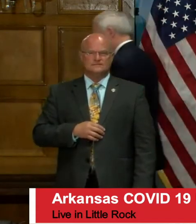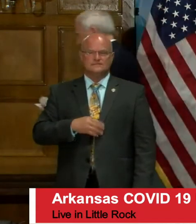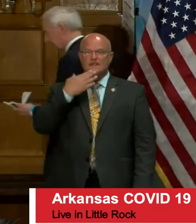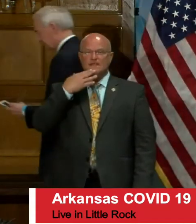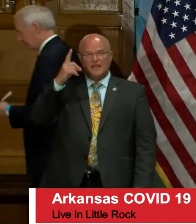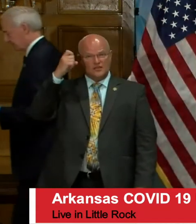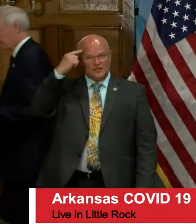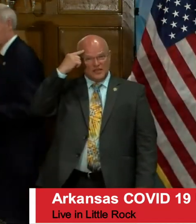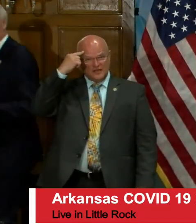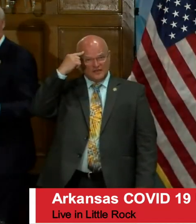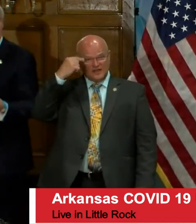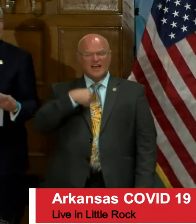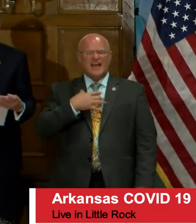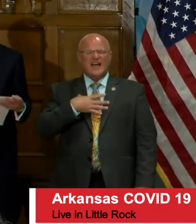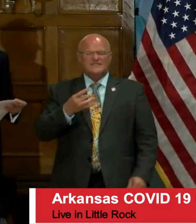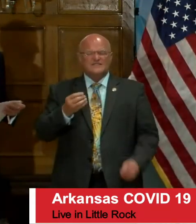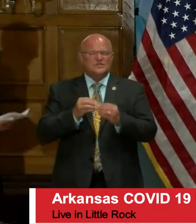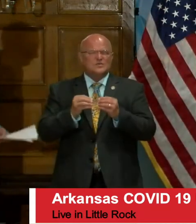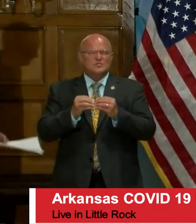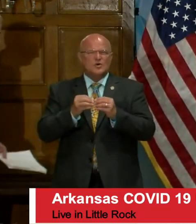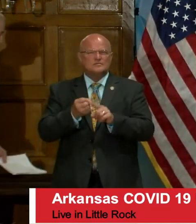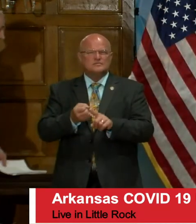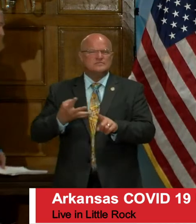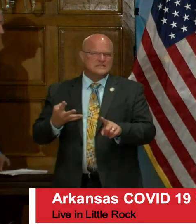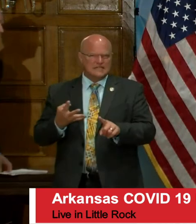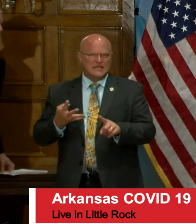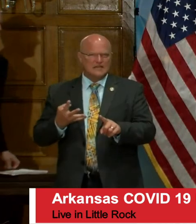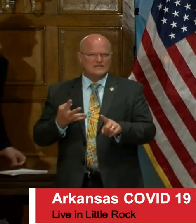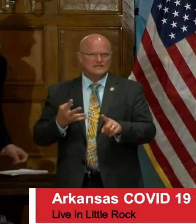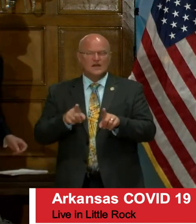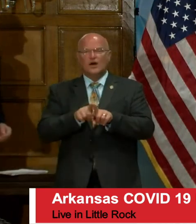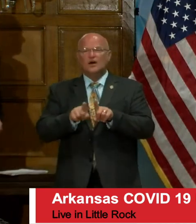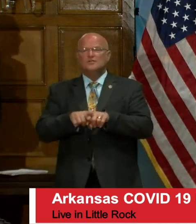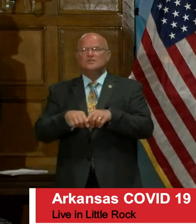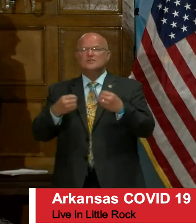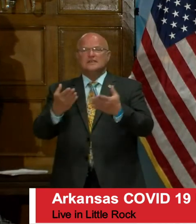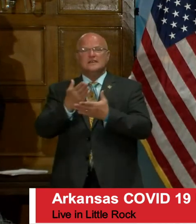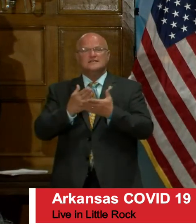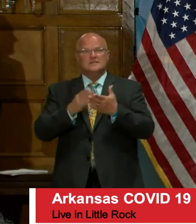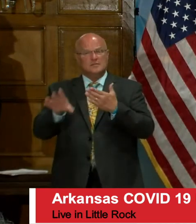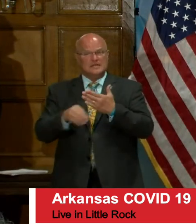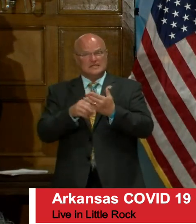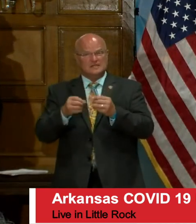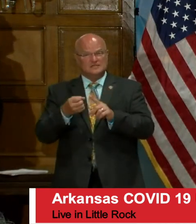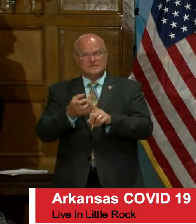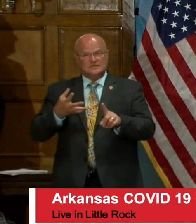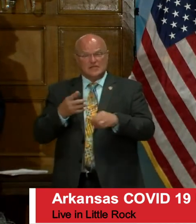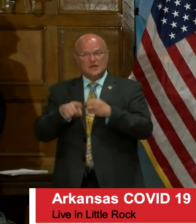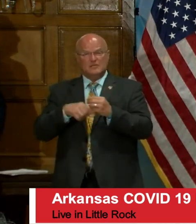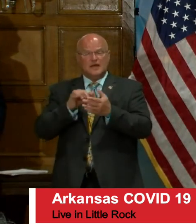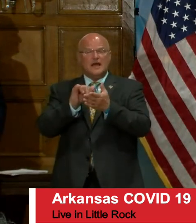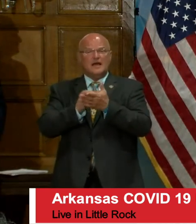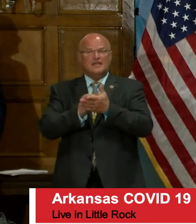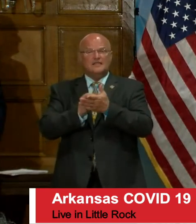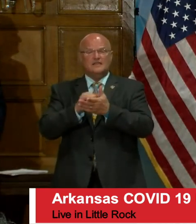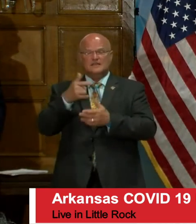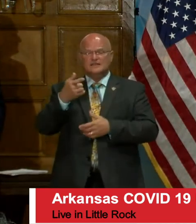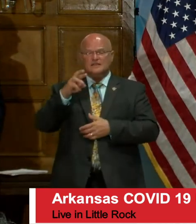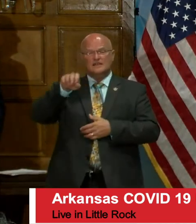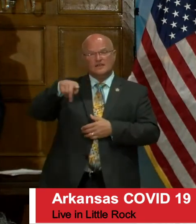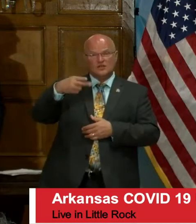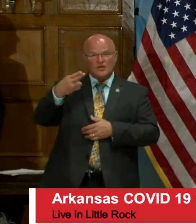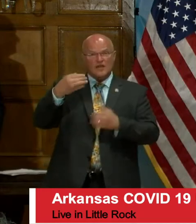Thank you, Governor. I'd like to give a few more details, and I'd also like to give some additional details on that graph that